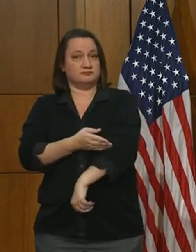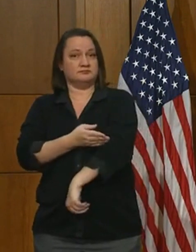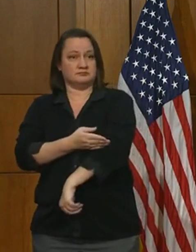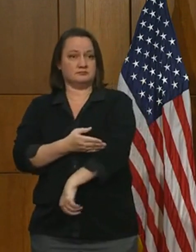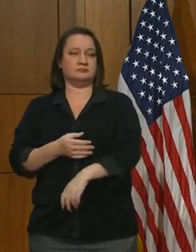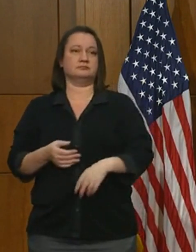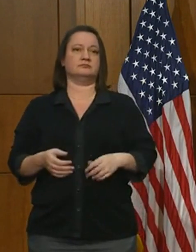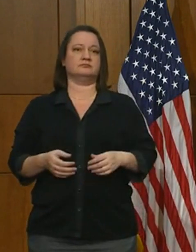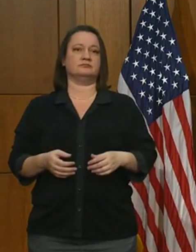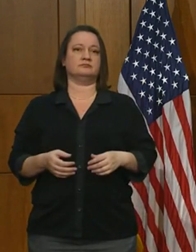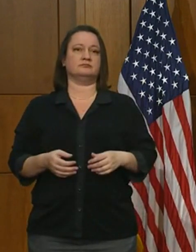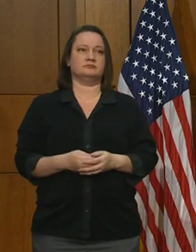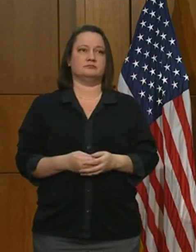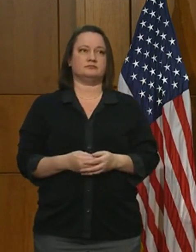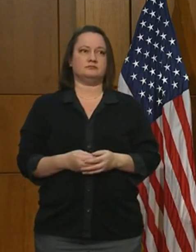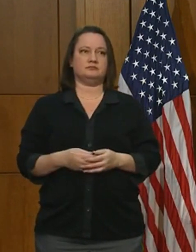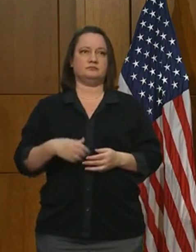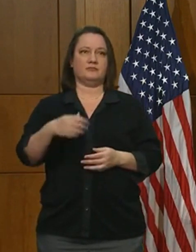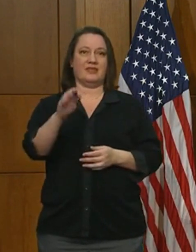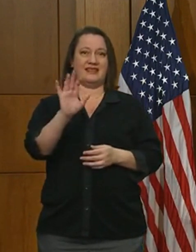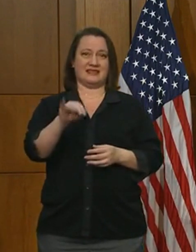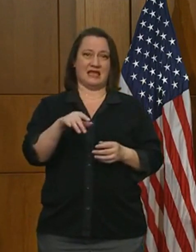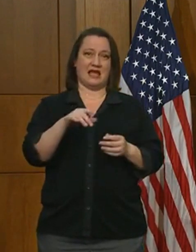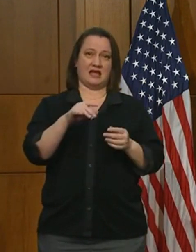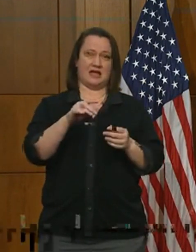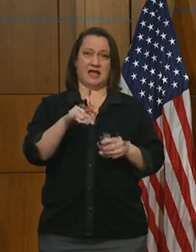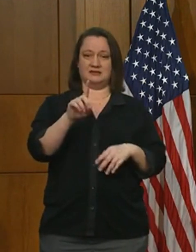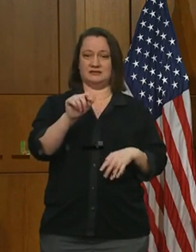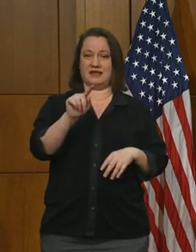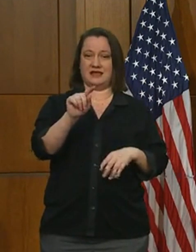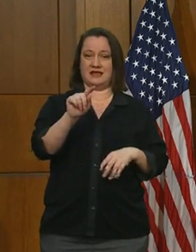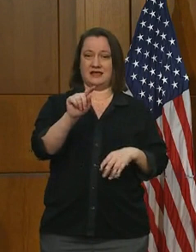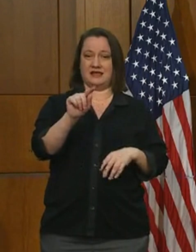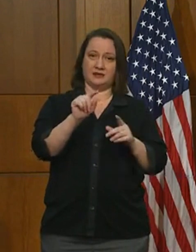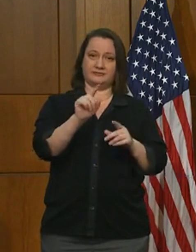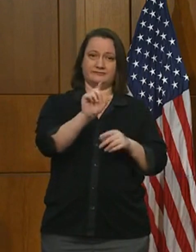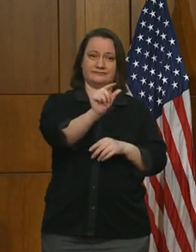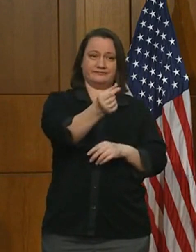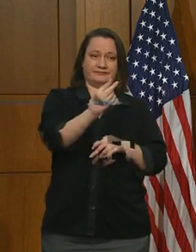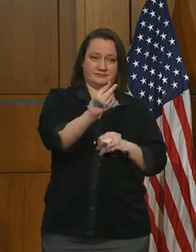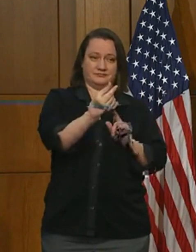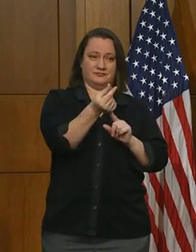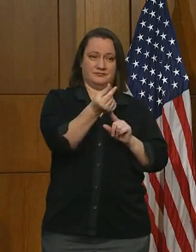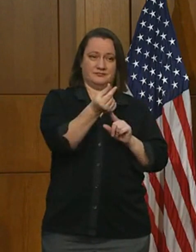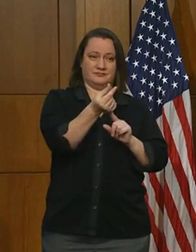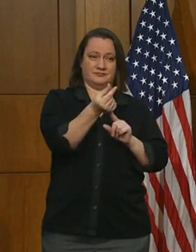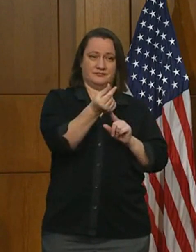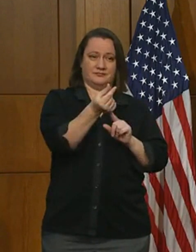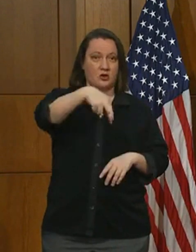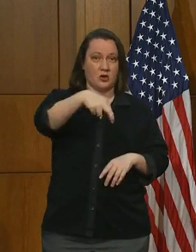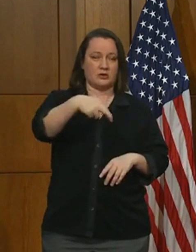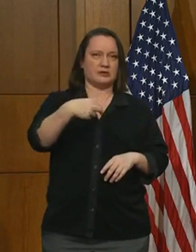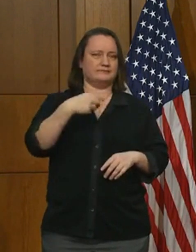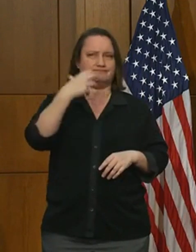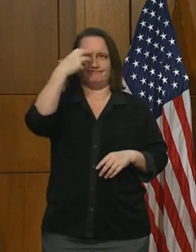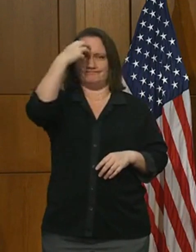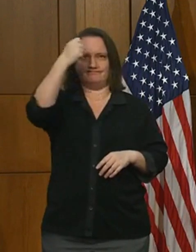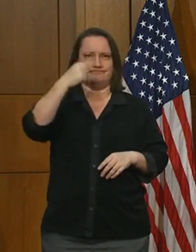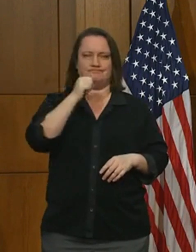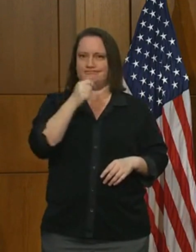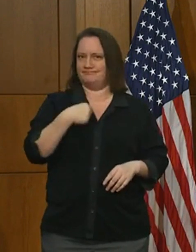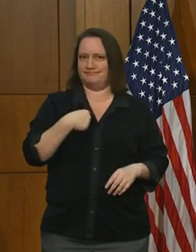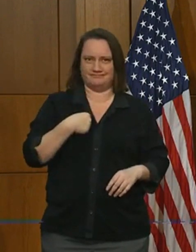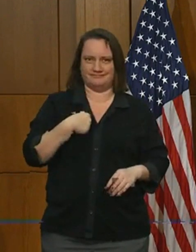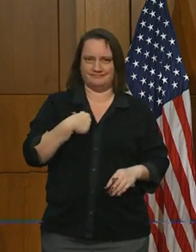exact. I don't, in my memory, know that exact point in Roanoke. But we are keeping track, and this group knows